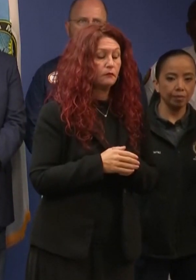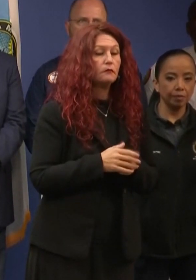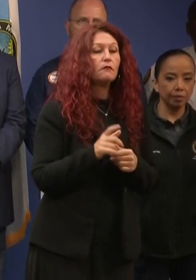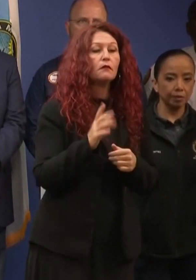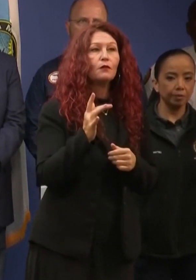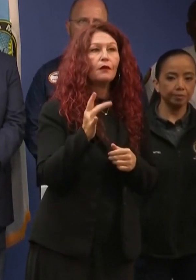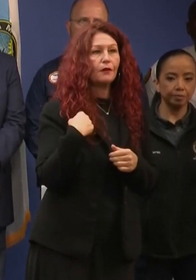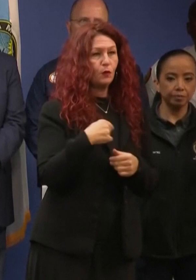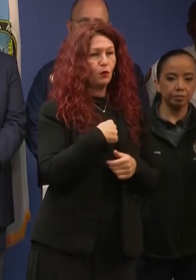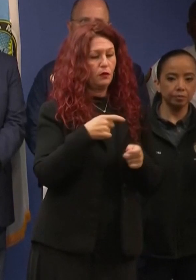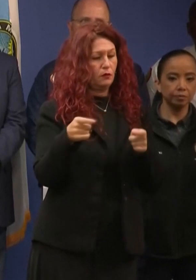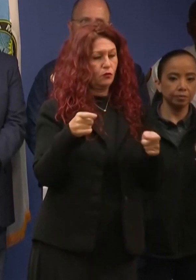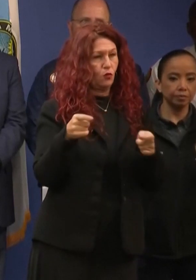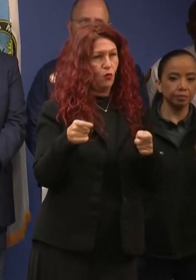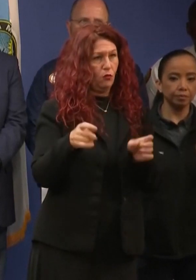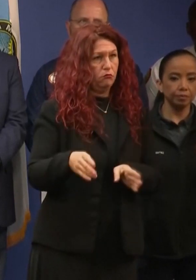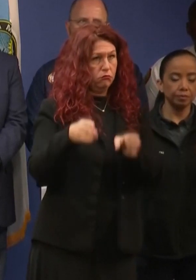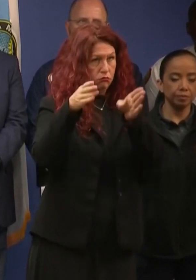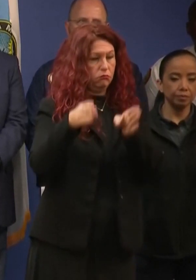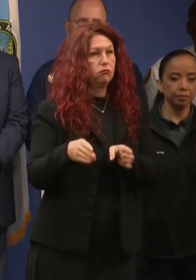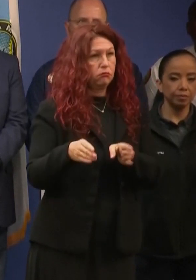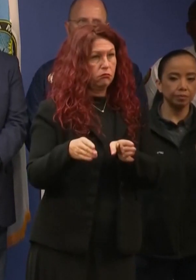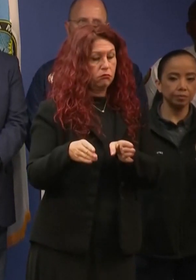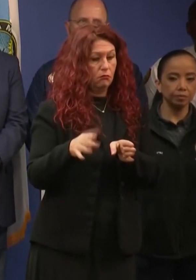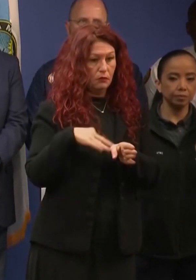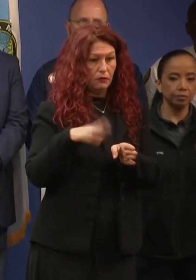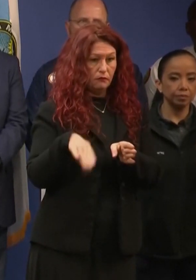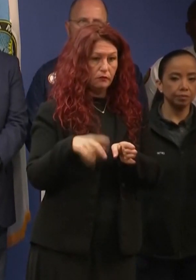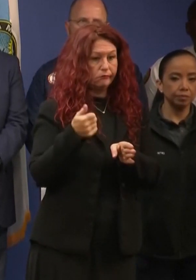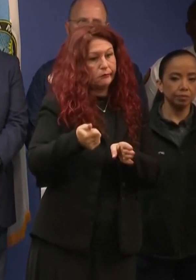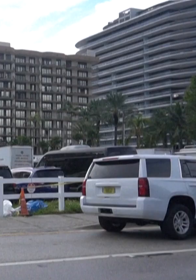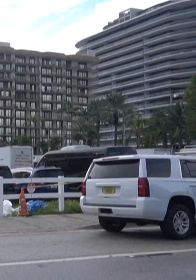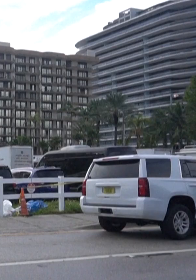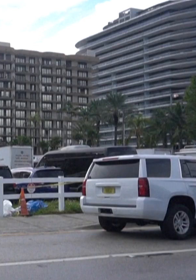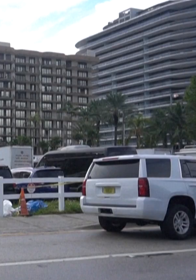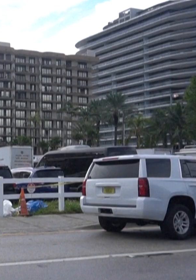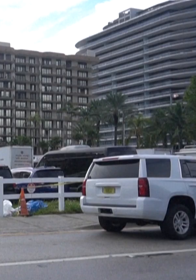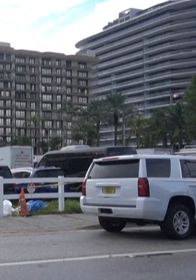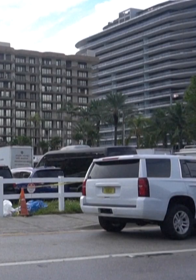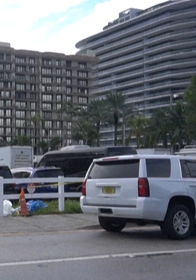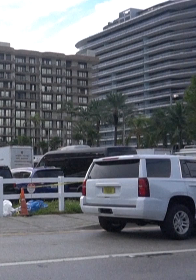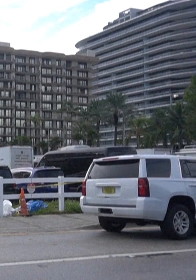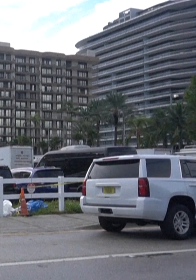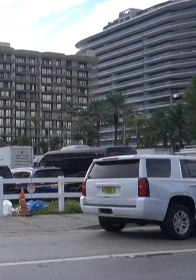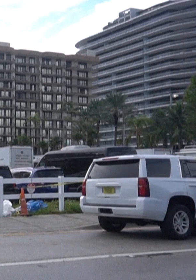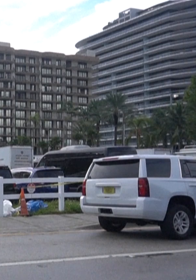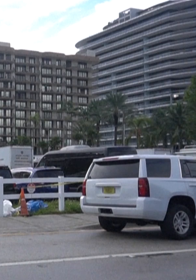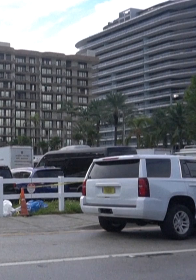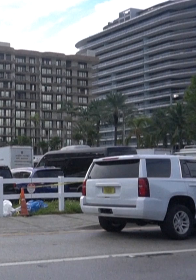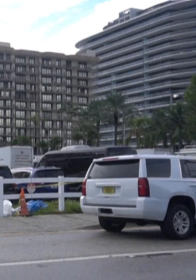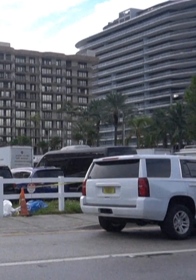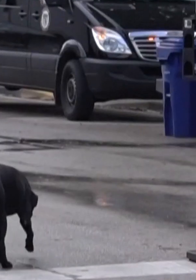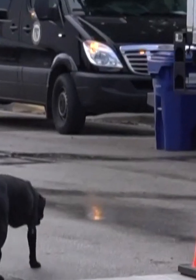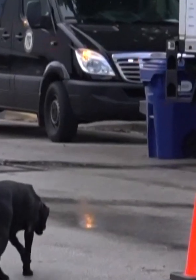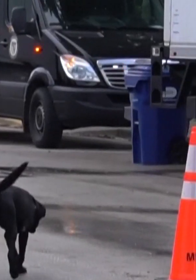controlled manner is critical to expanding our scope of the search and rescue effort. Miami-Dade's assistant fire chief estimated